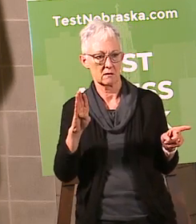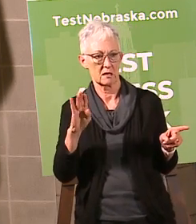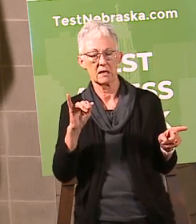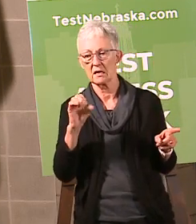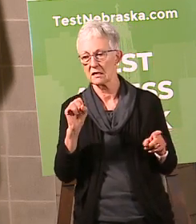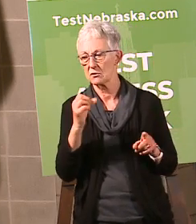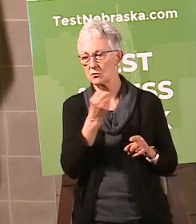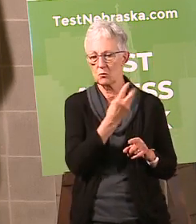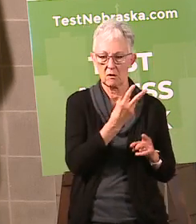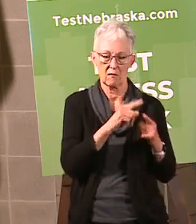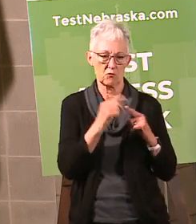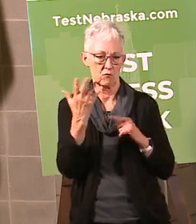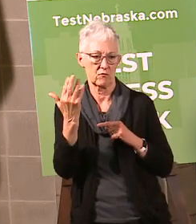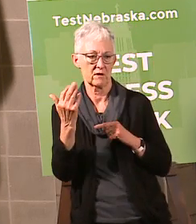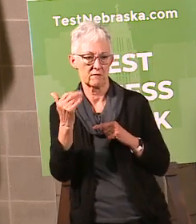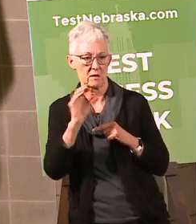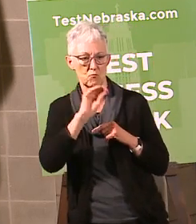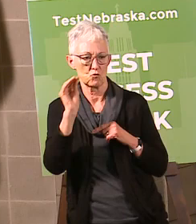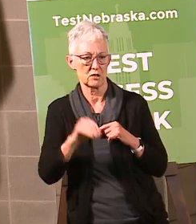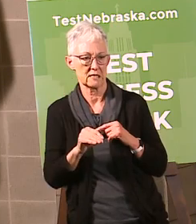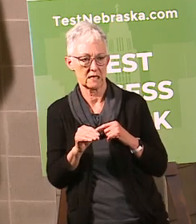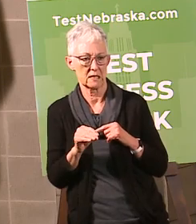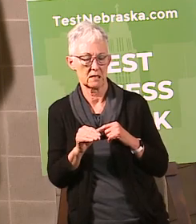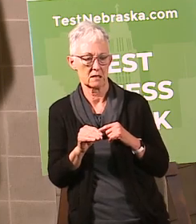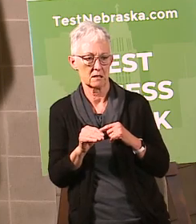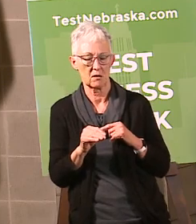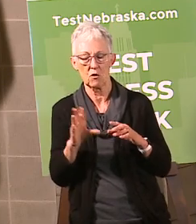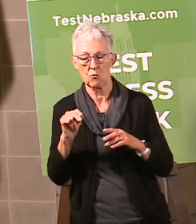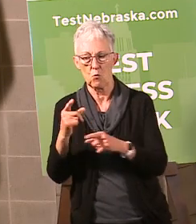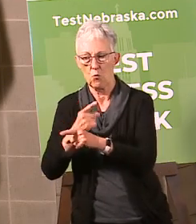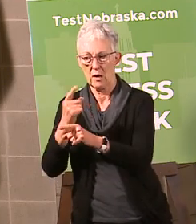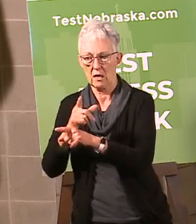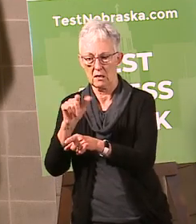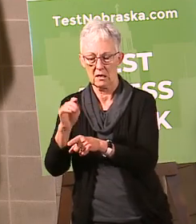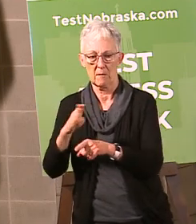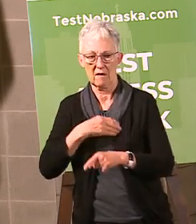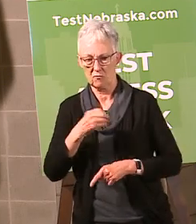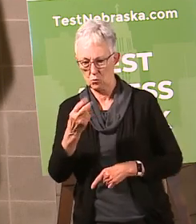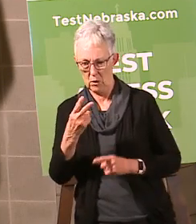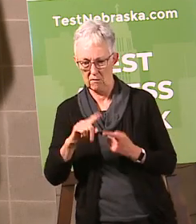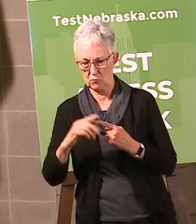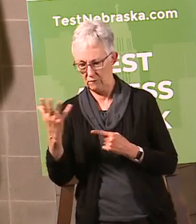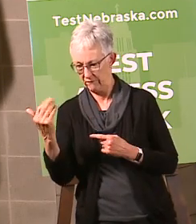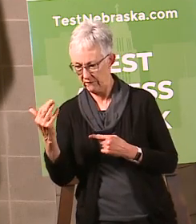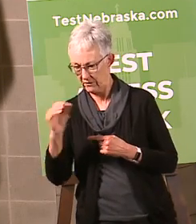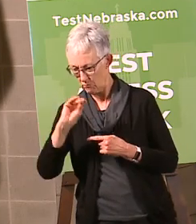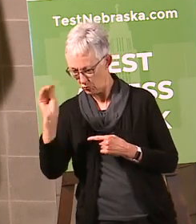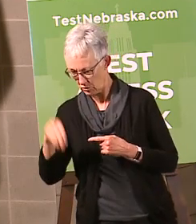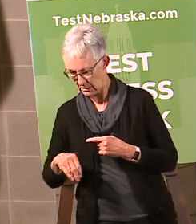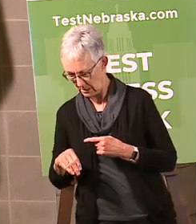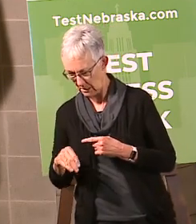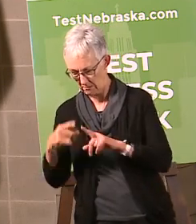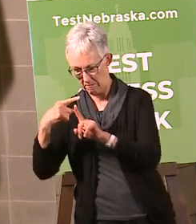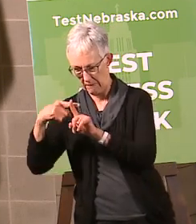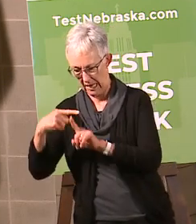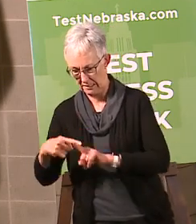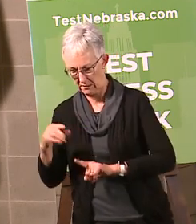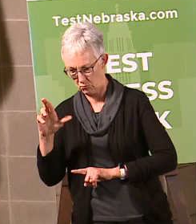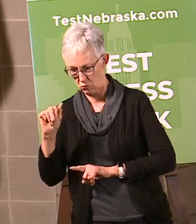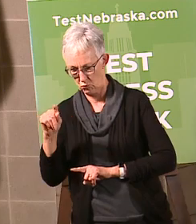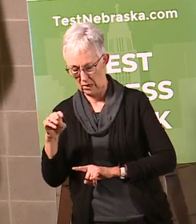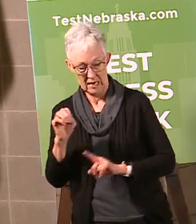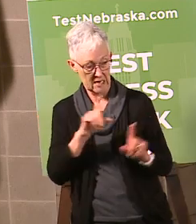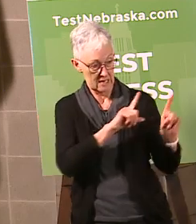basis. Do you have the numbers for Test Nebraska? I think the Test Nebraska, the last I heard, Governor, was around